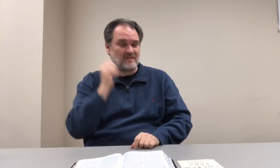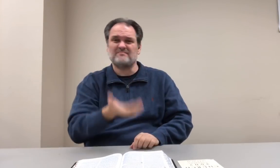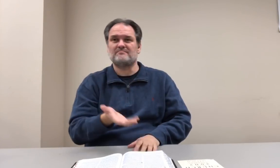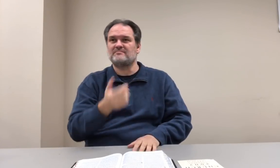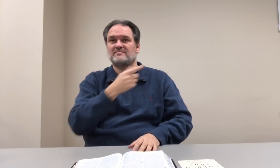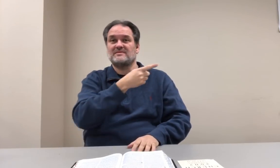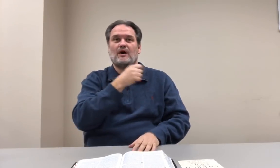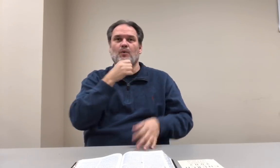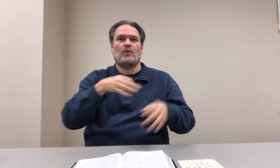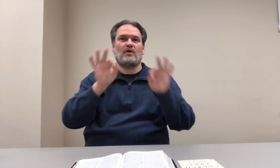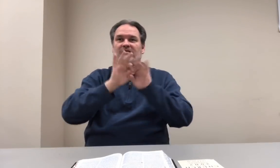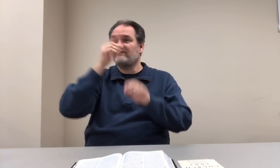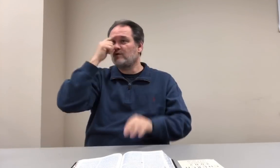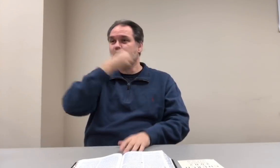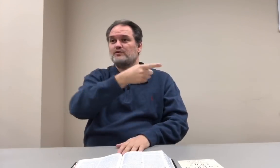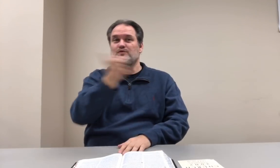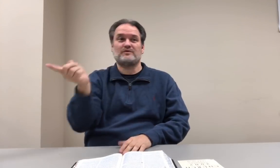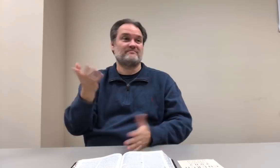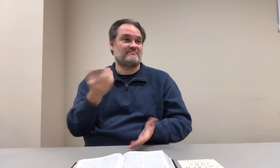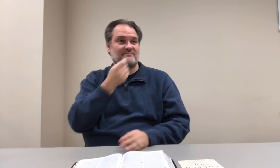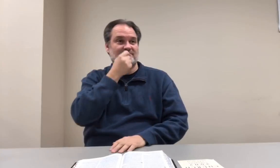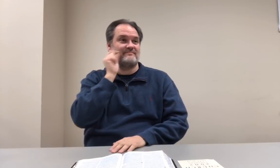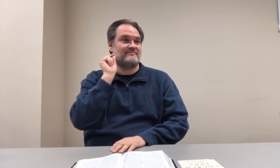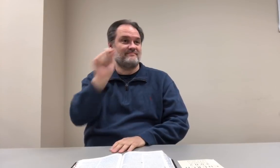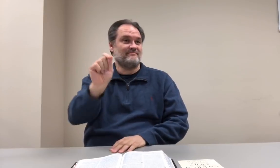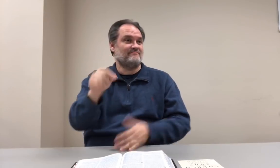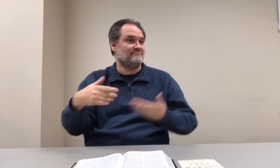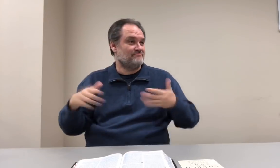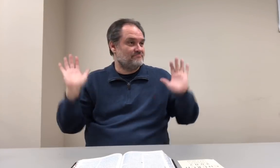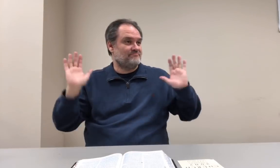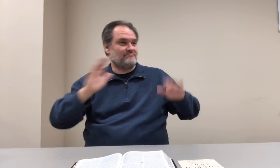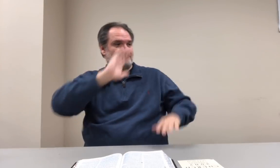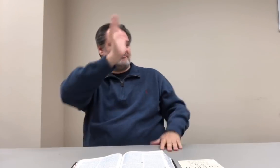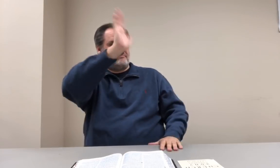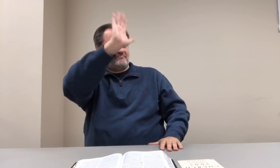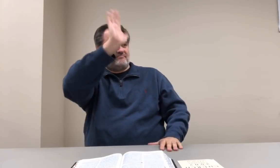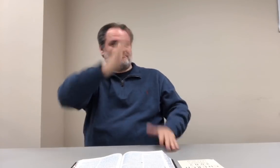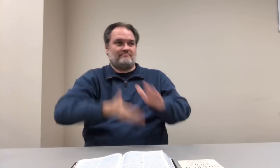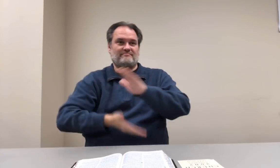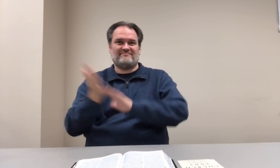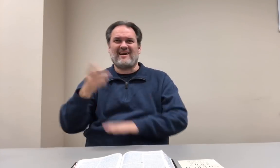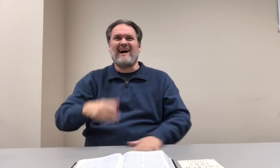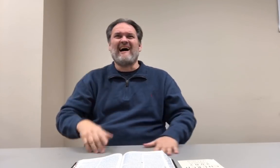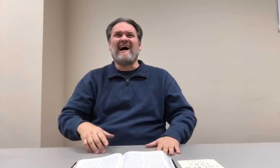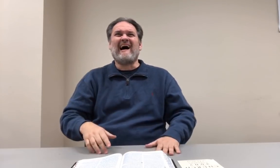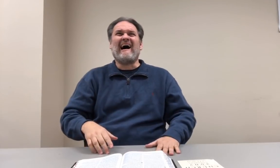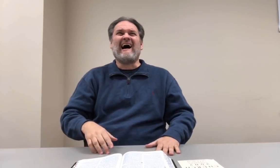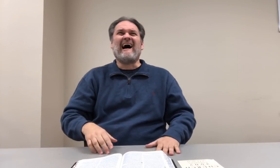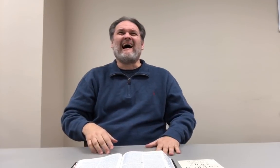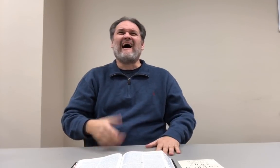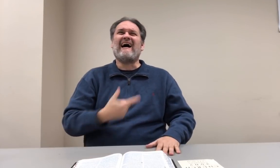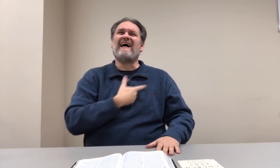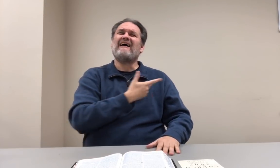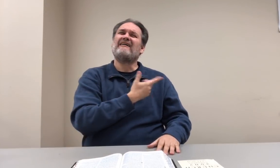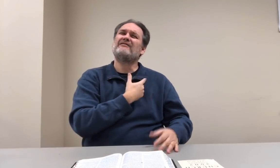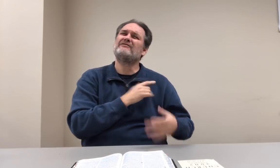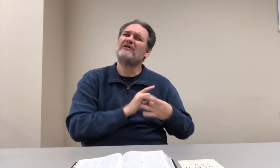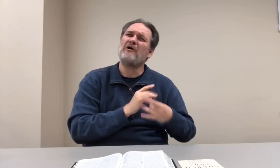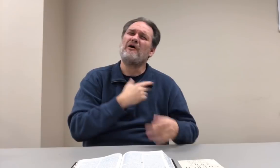the earth and the sky and the facts that they'll be there. Psalm 102, he also says, the heavens and the earth will wear